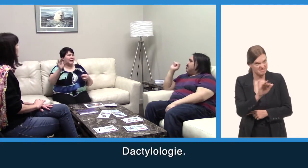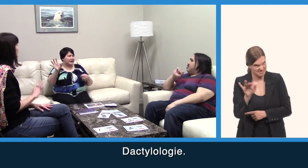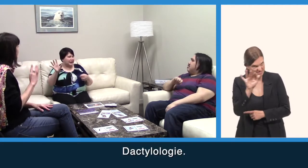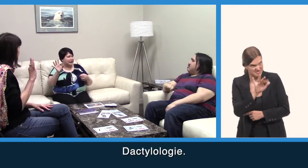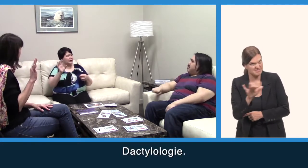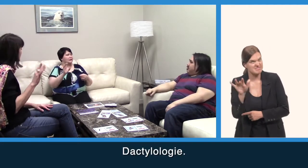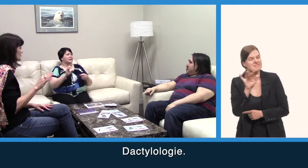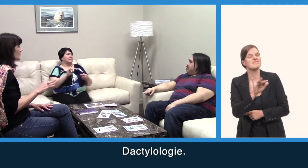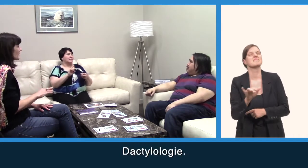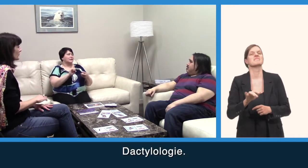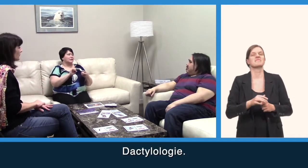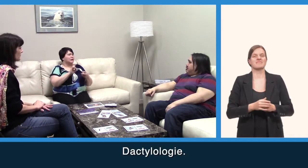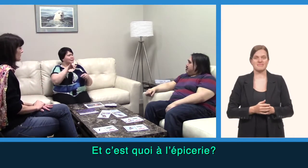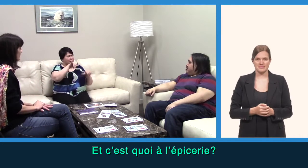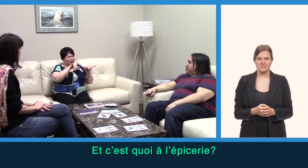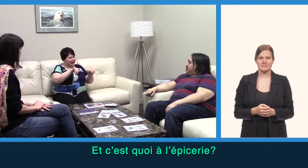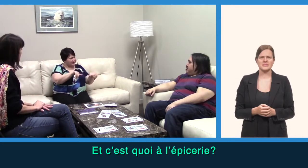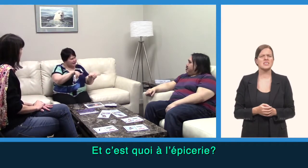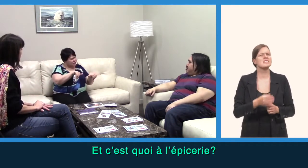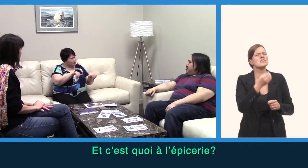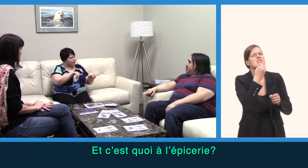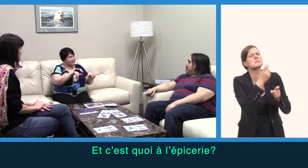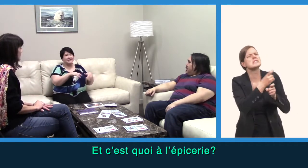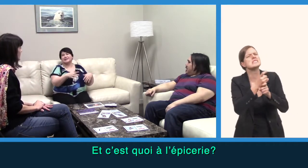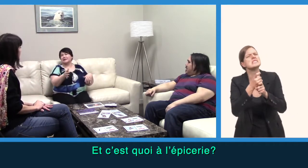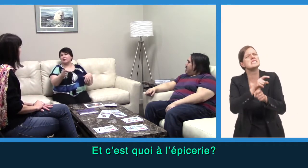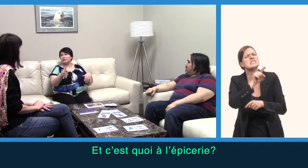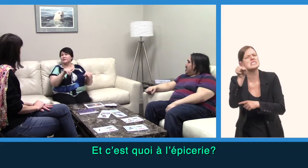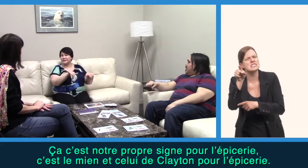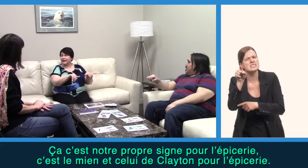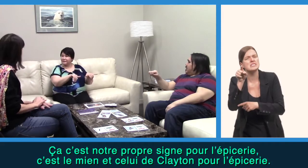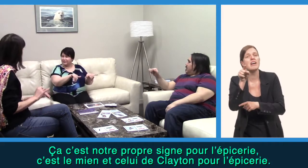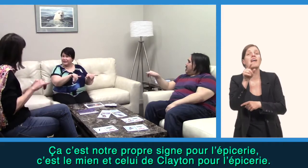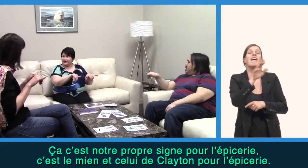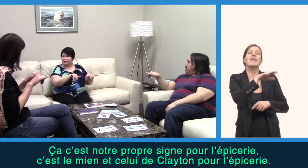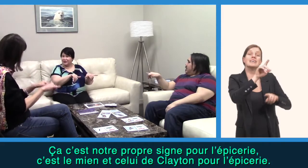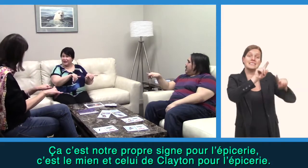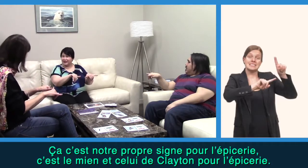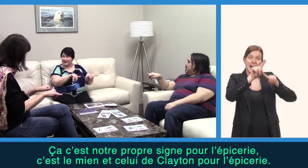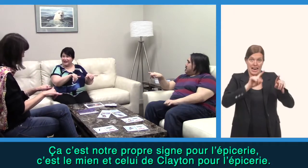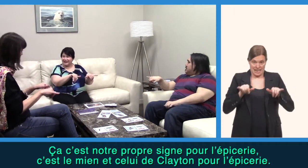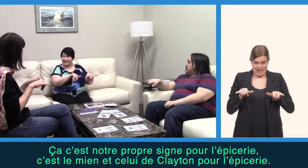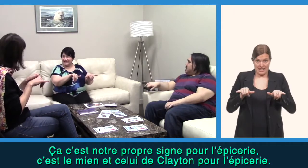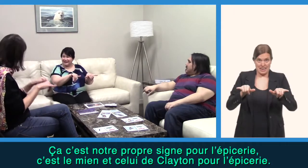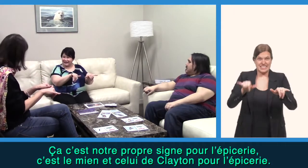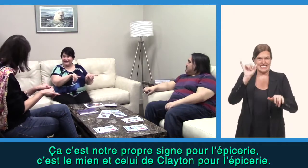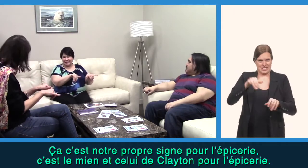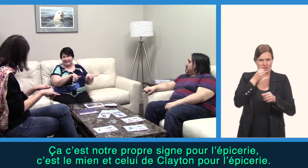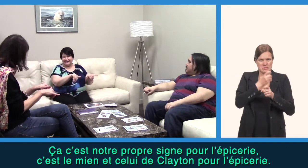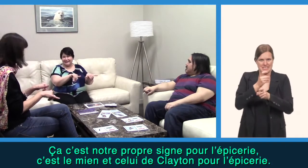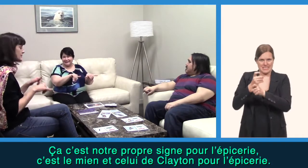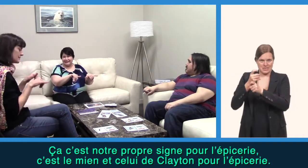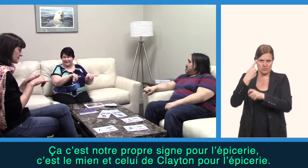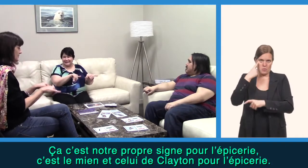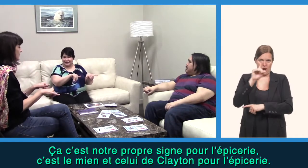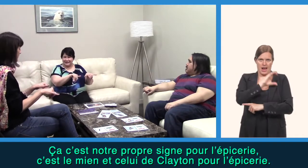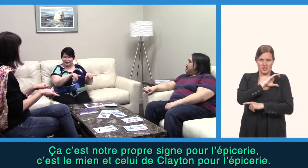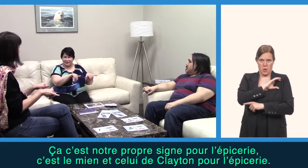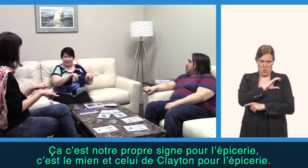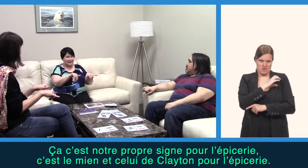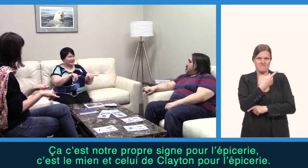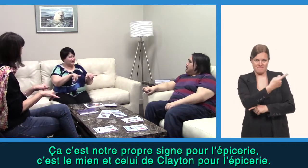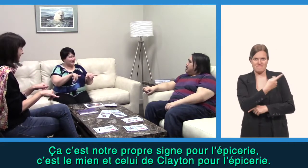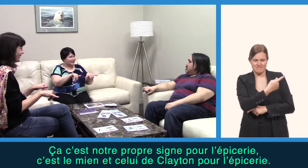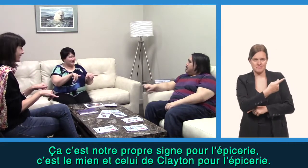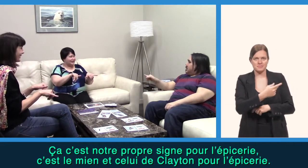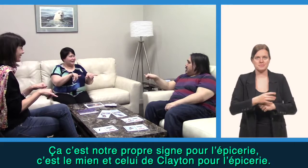Finger spelling. What about at the store? This is our own sign for the store. Oh, you and Clayton? Yeah. This is okay. Store.